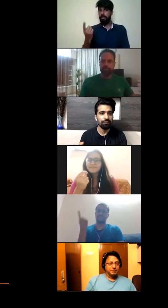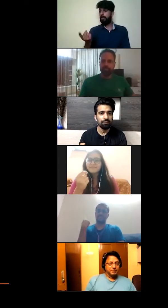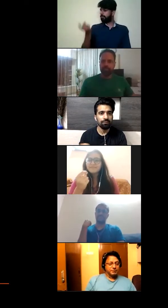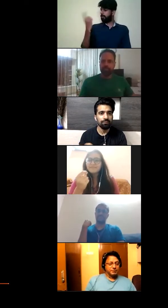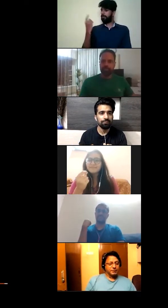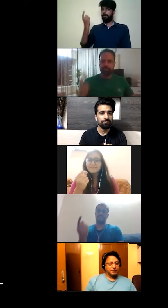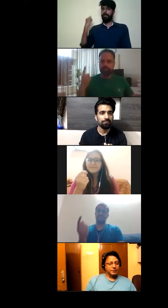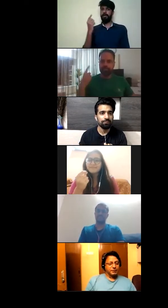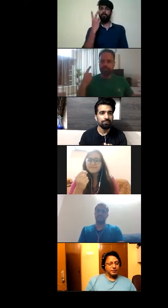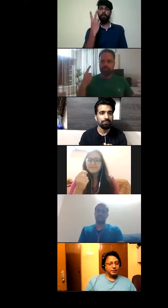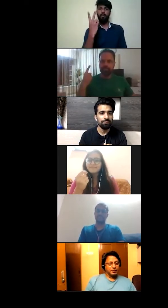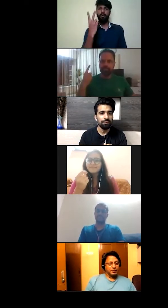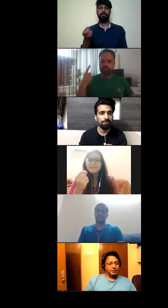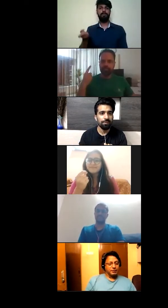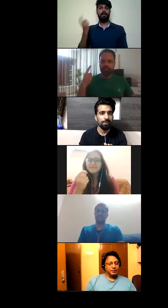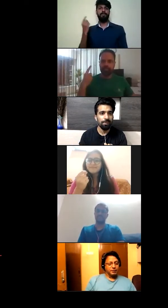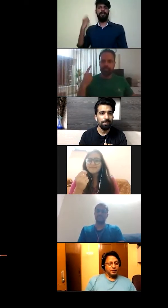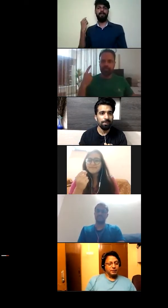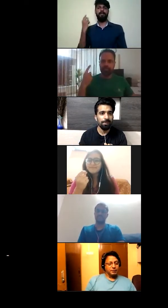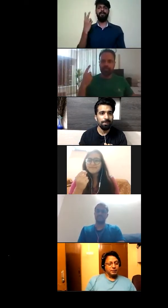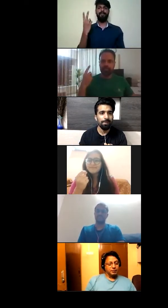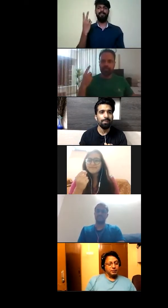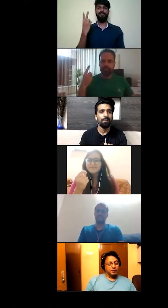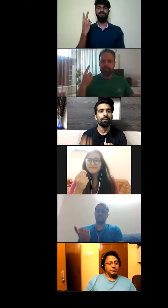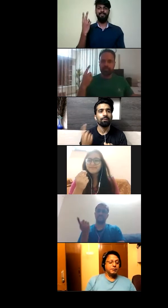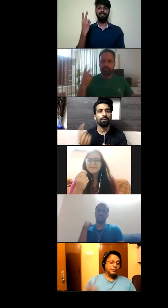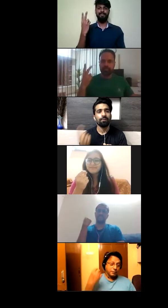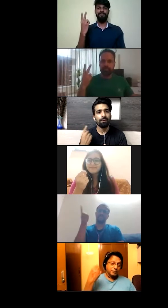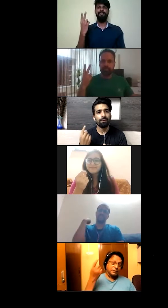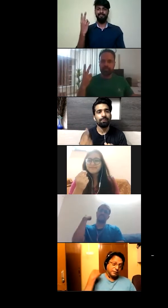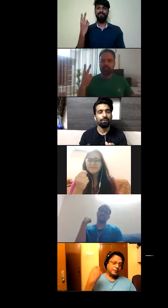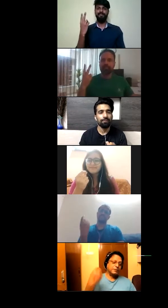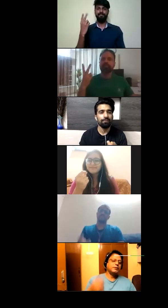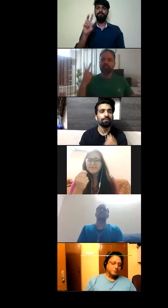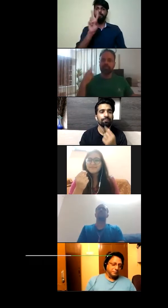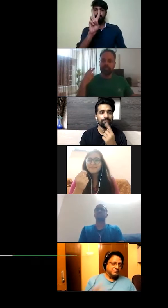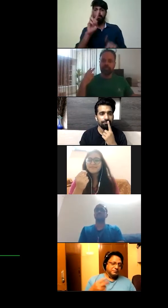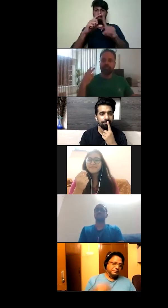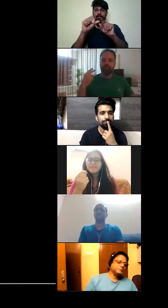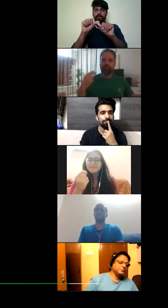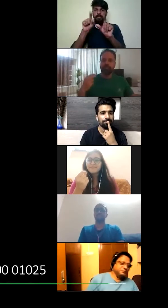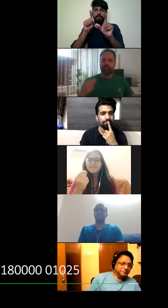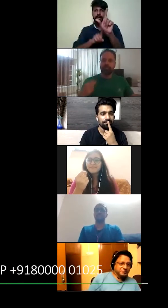maybe if it was day before yesterday, so you can do it twice.